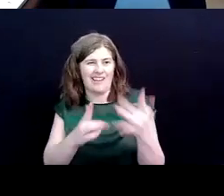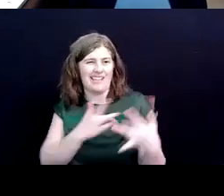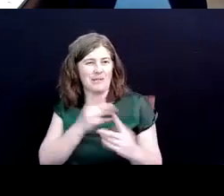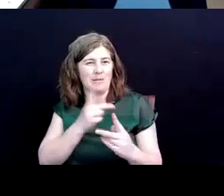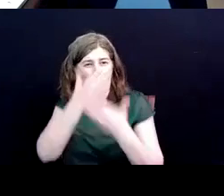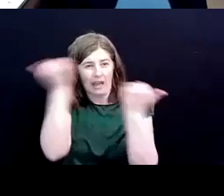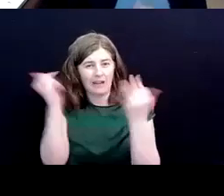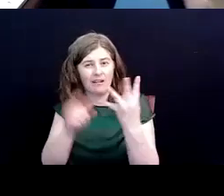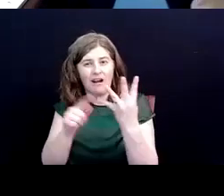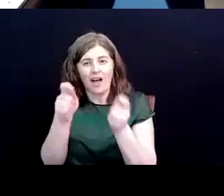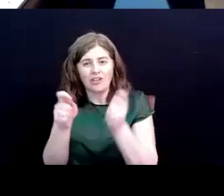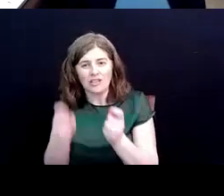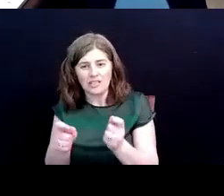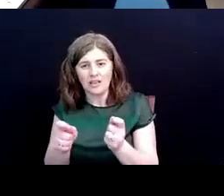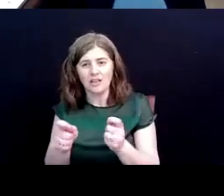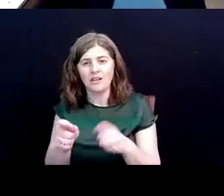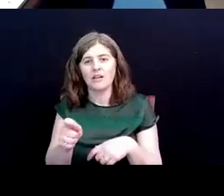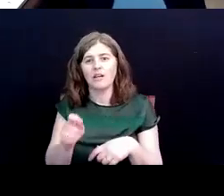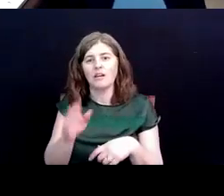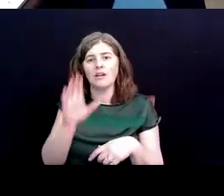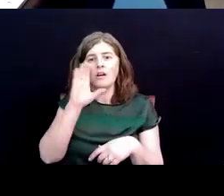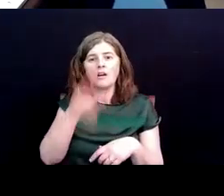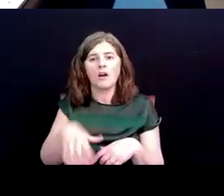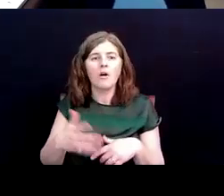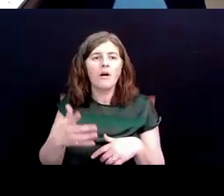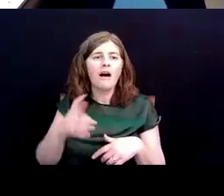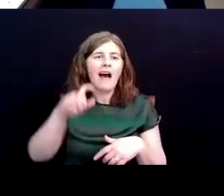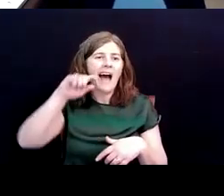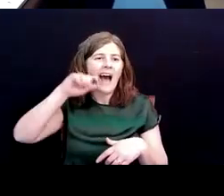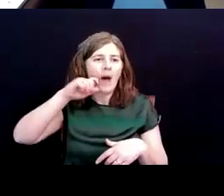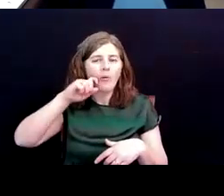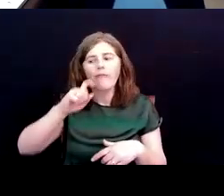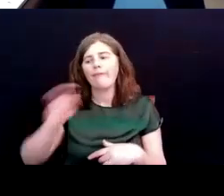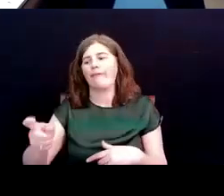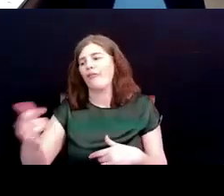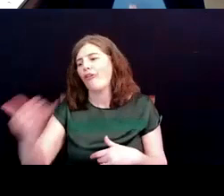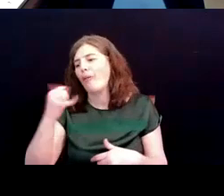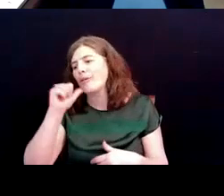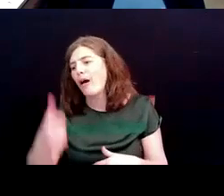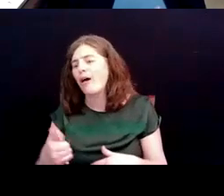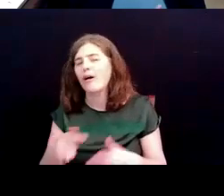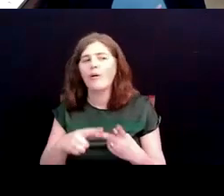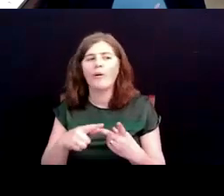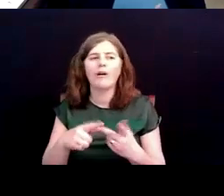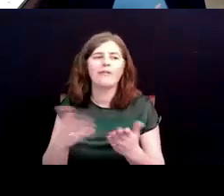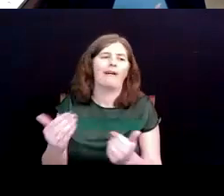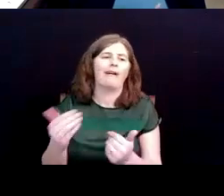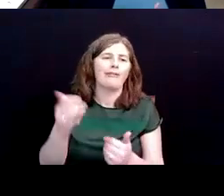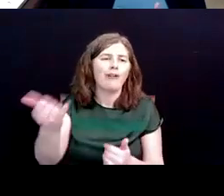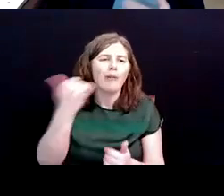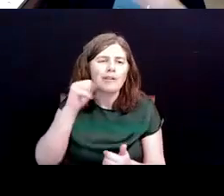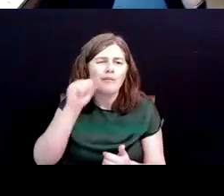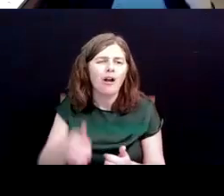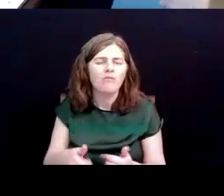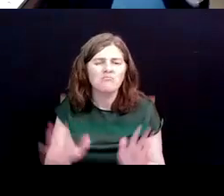like, hey, here's an apple, call me in the morning, or here's a pill, call me tomorrow, whatever, those kinds of adages, right? Not so much, right?